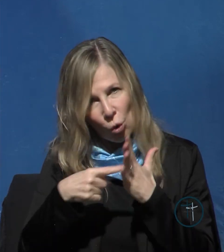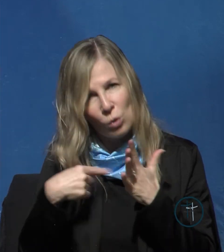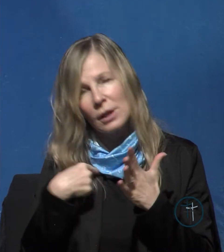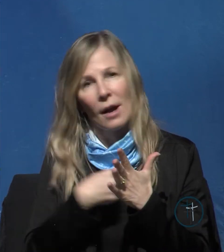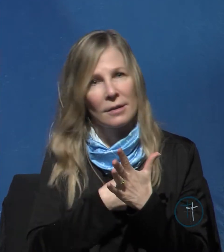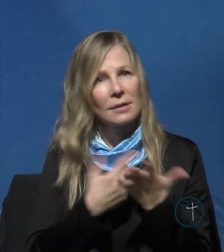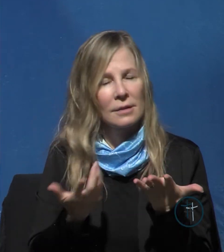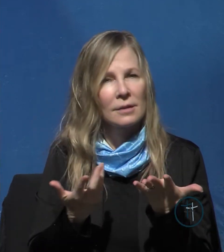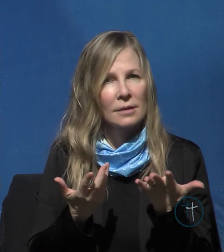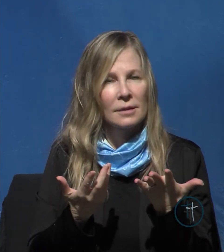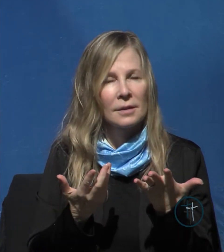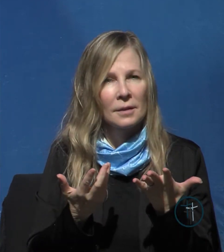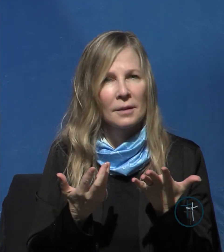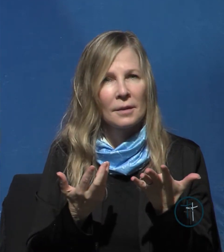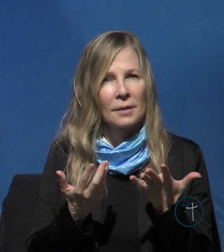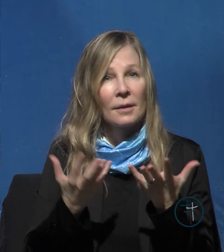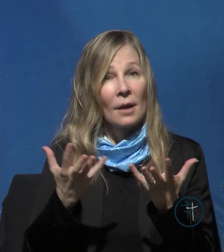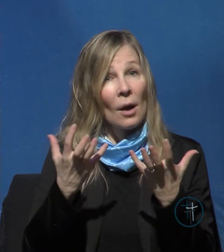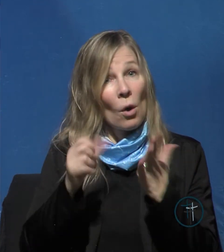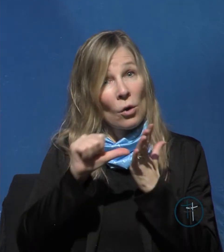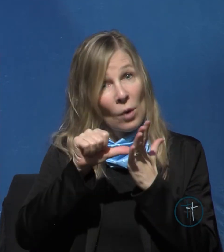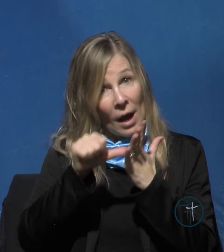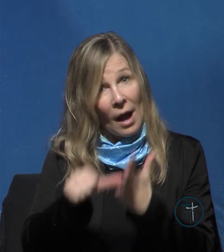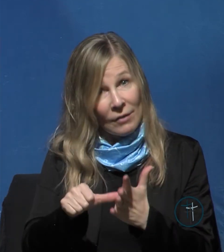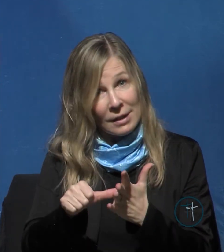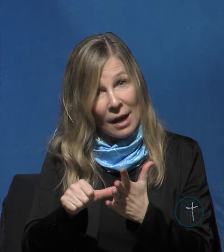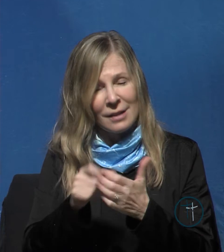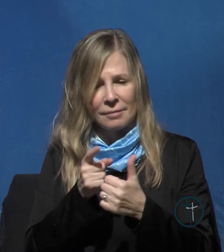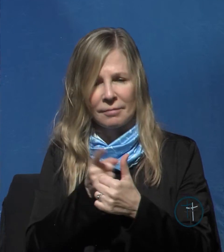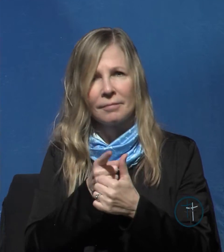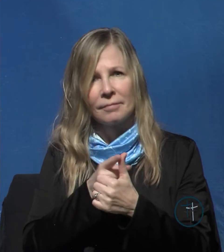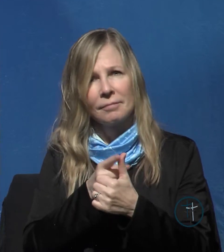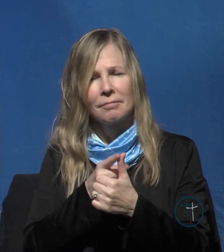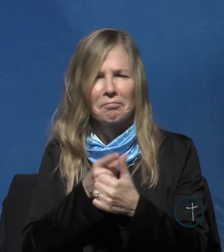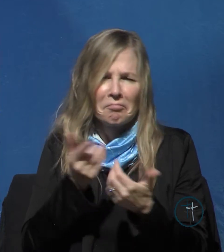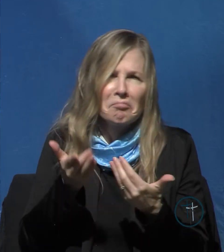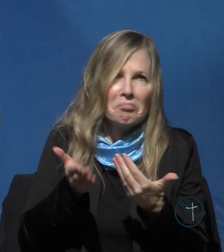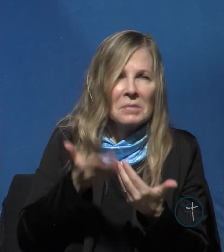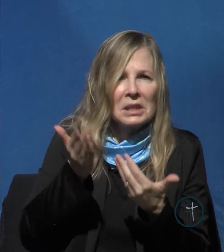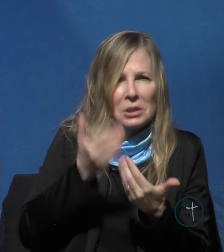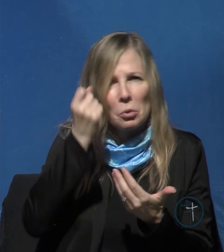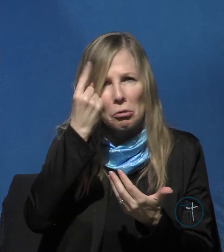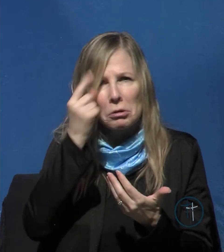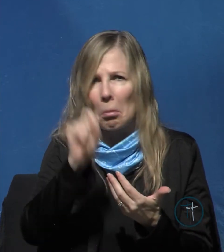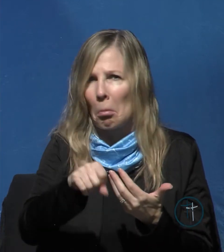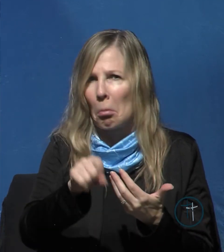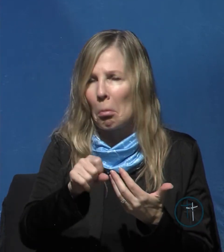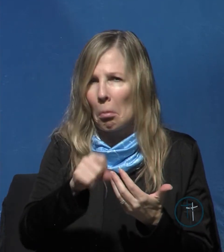And I want to emphasize several things, although the verse in and of itself is relatively easy to understand.